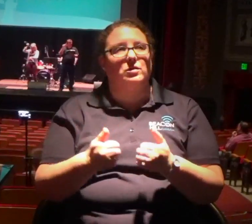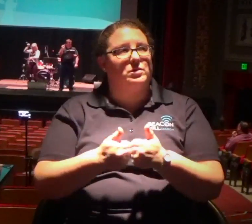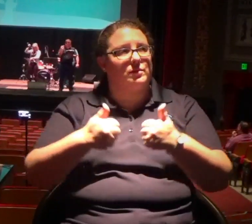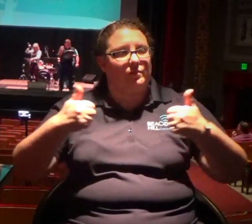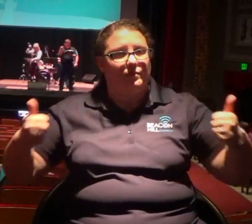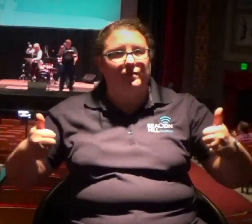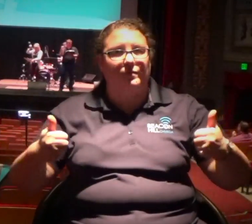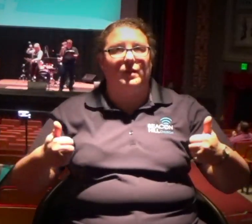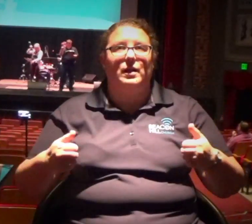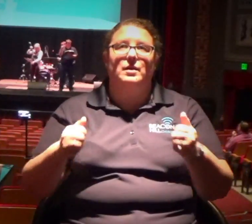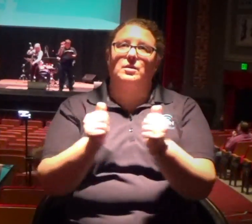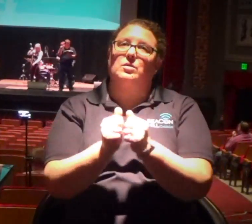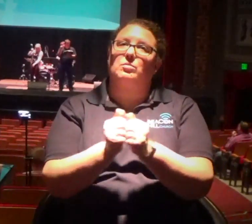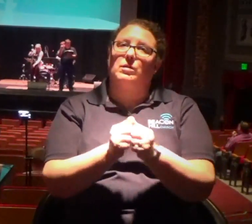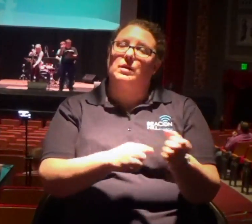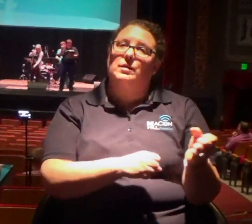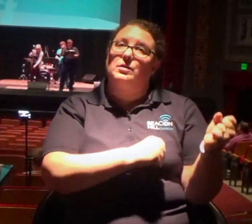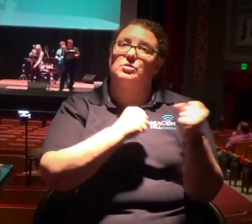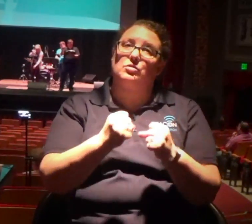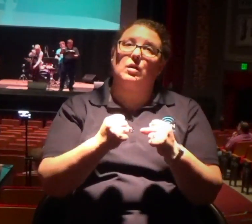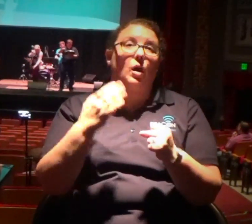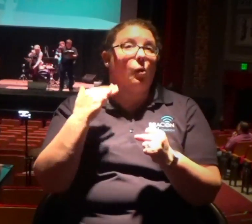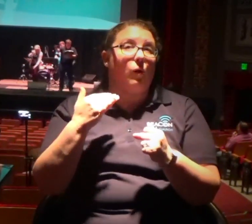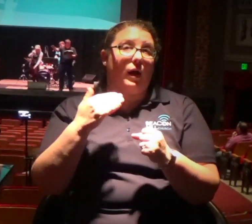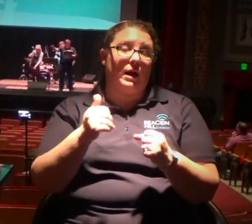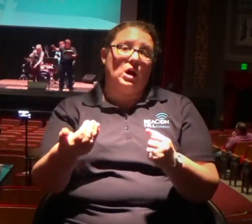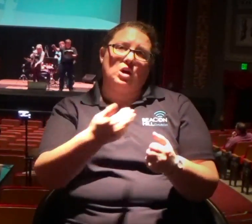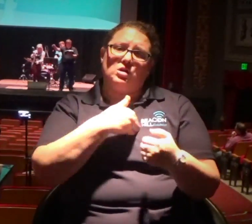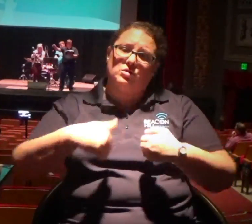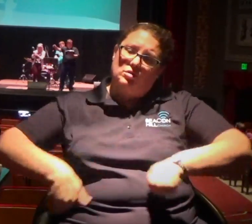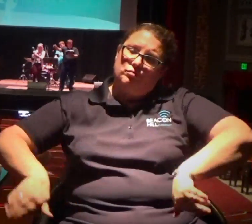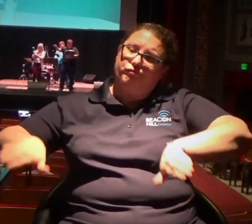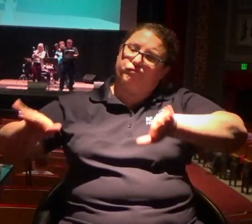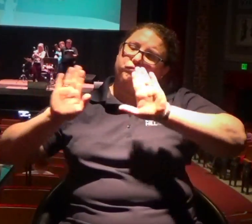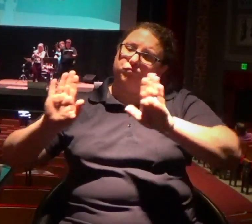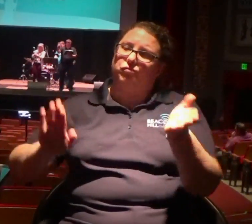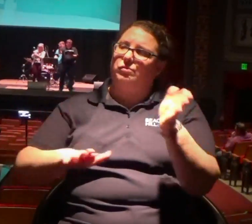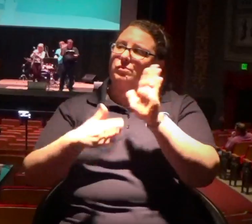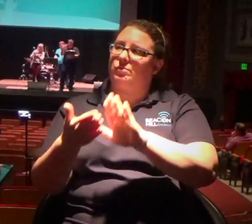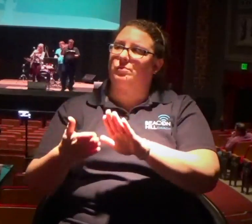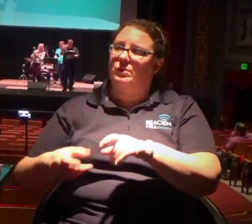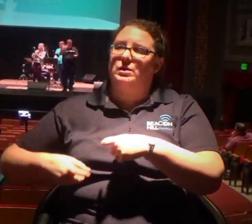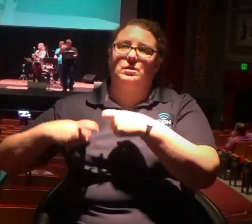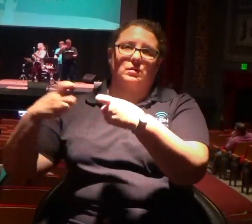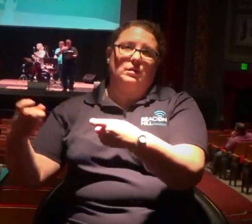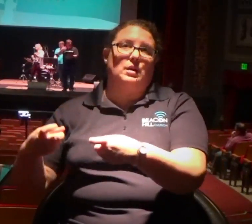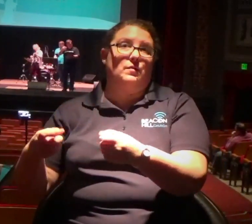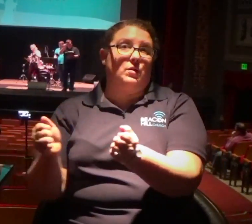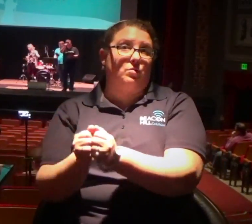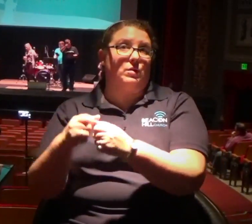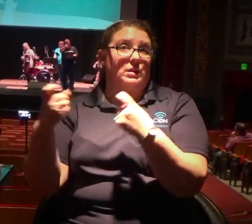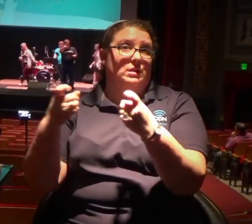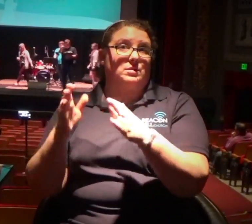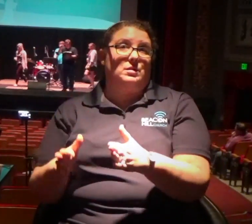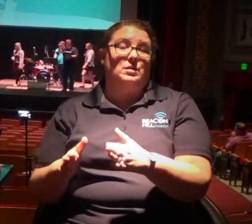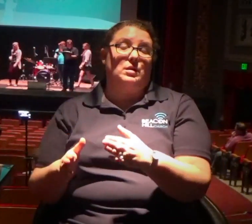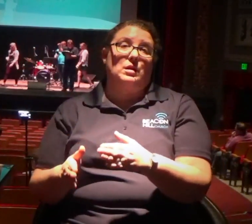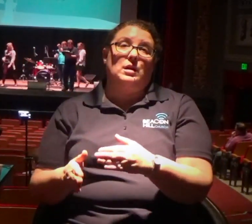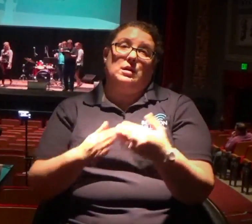because he poured out his soul to death and was numbered with the sinners. Yet he bore the sin of many. He bore your sin. He bore my